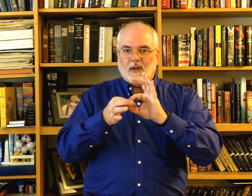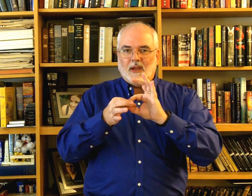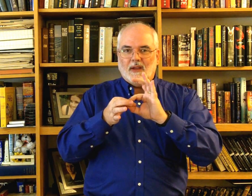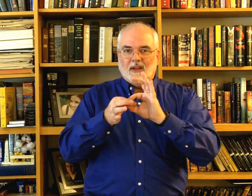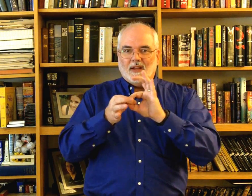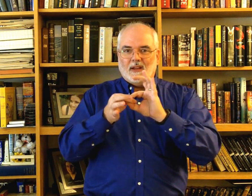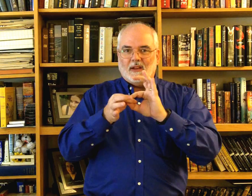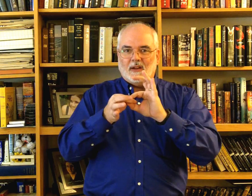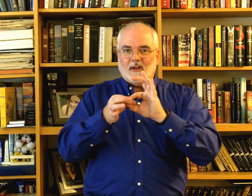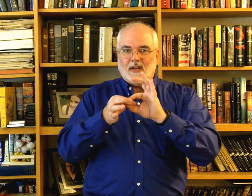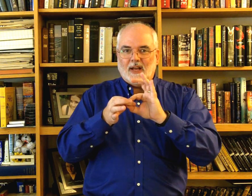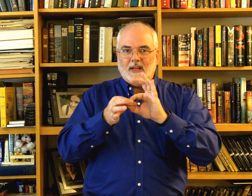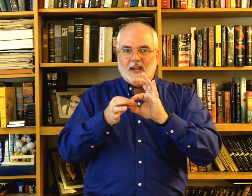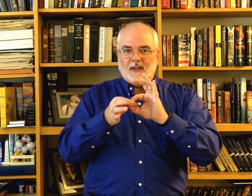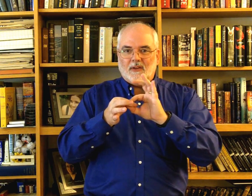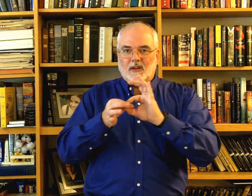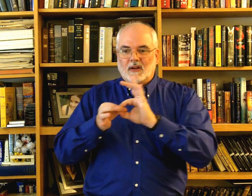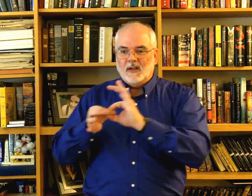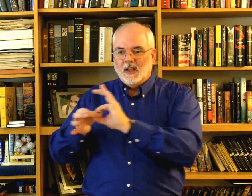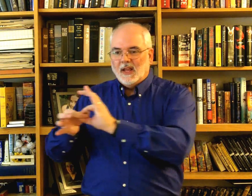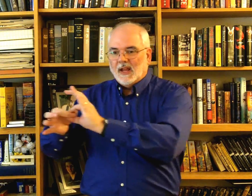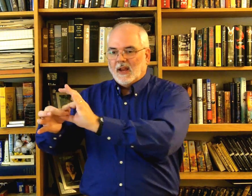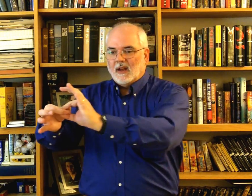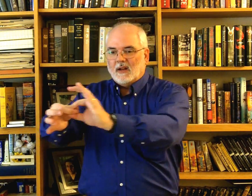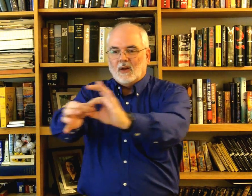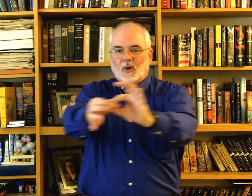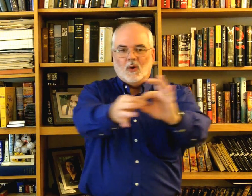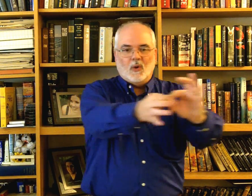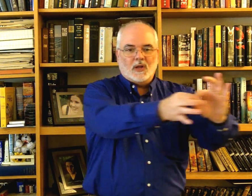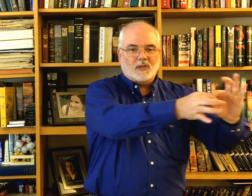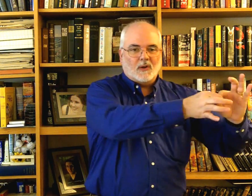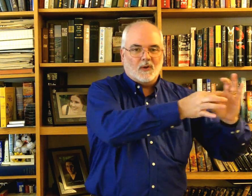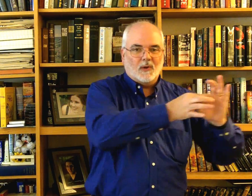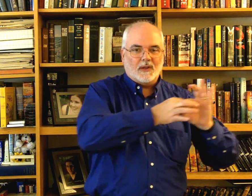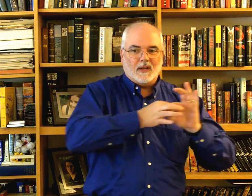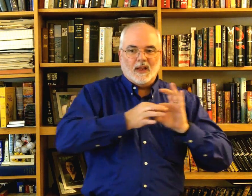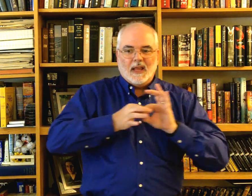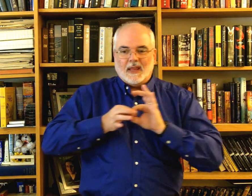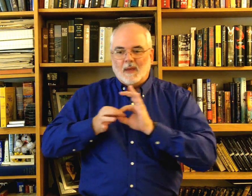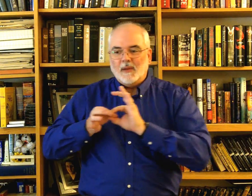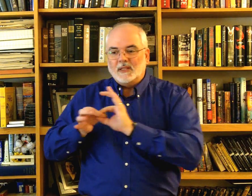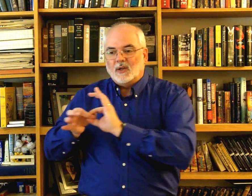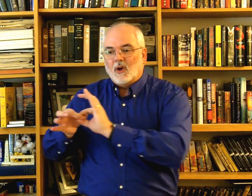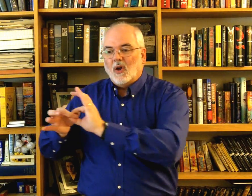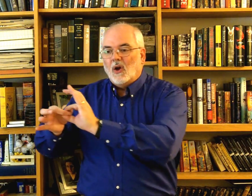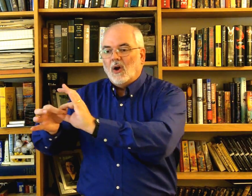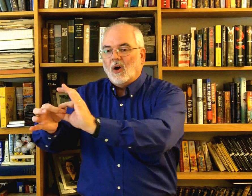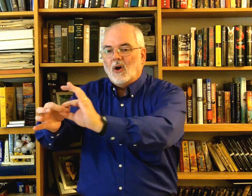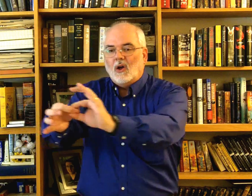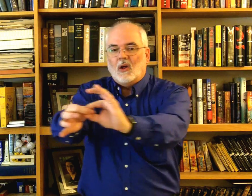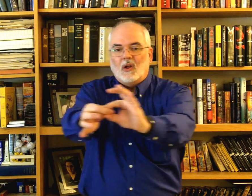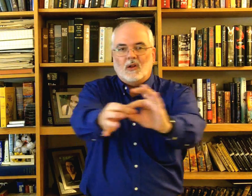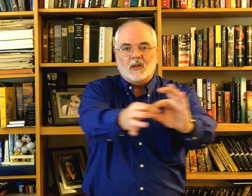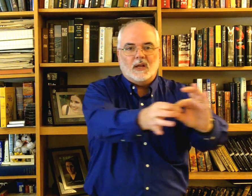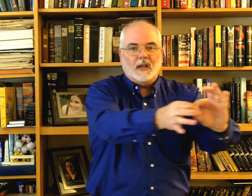okay, they're tied together there, and go in a circle with it. That means they're all